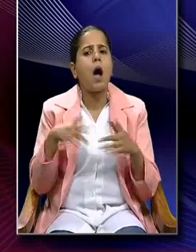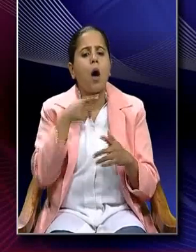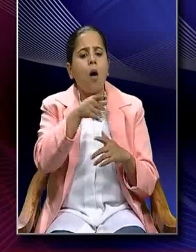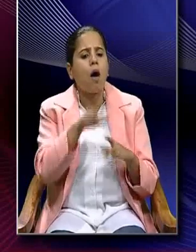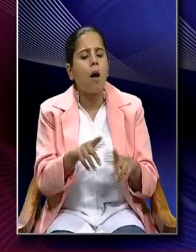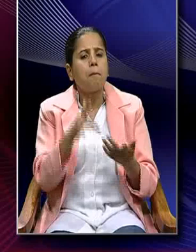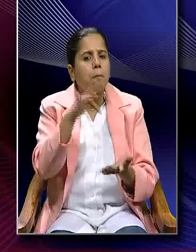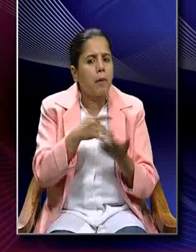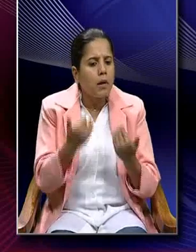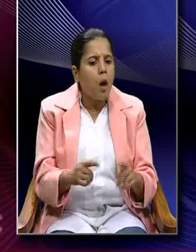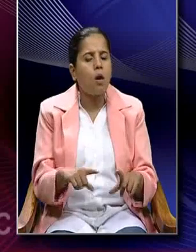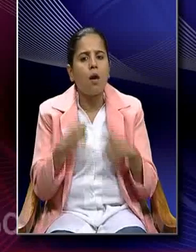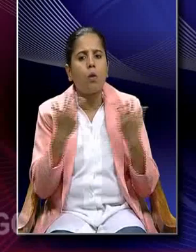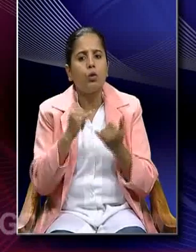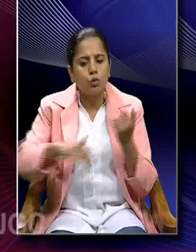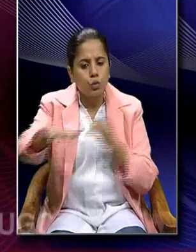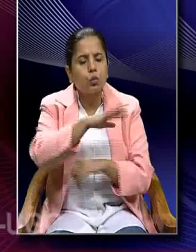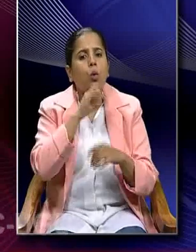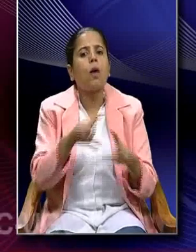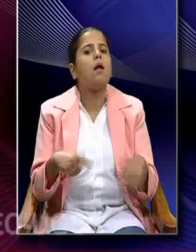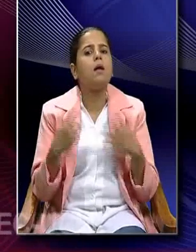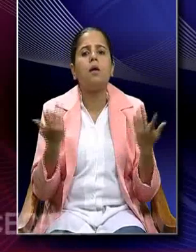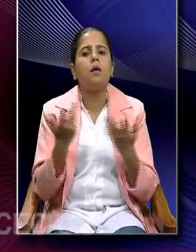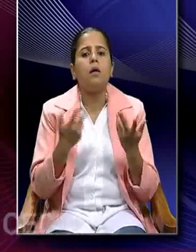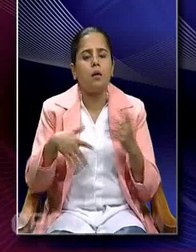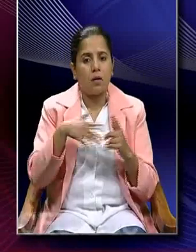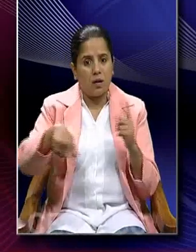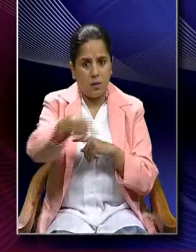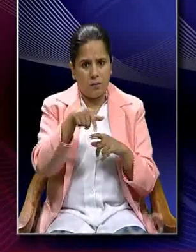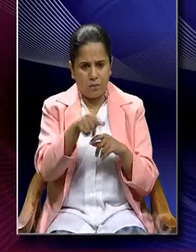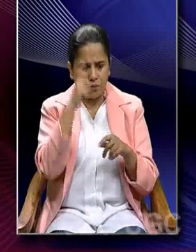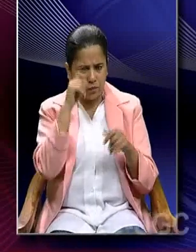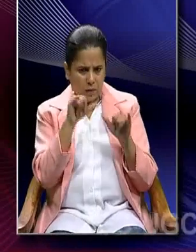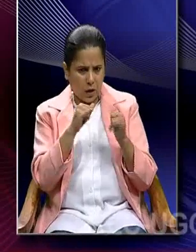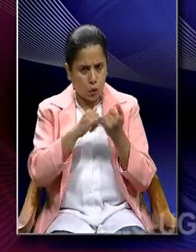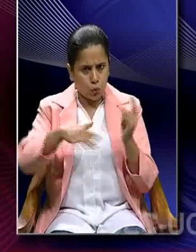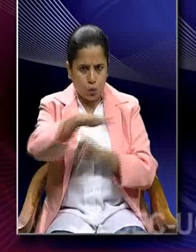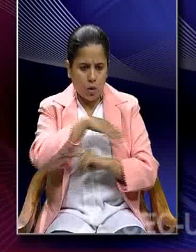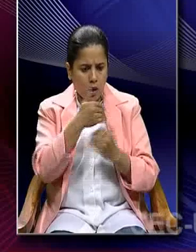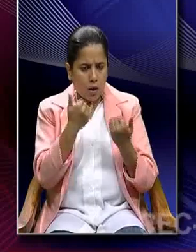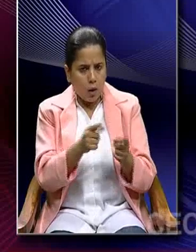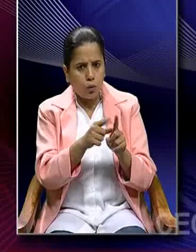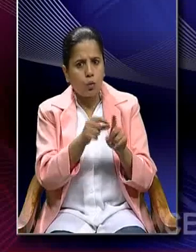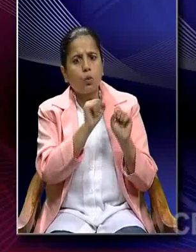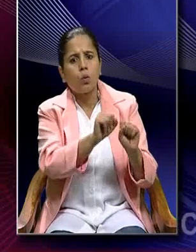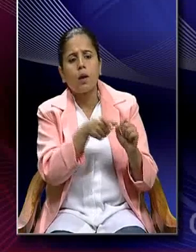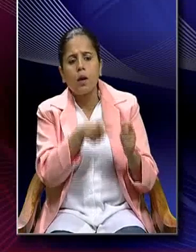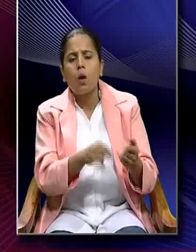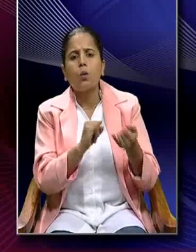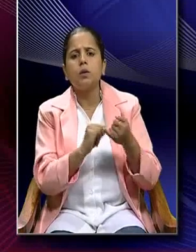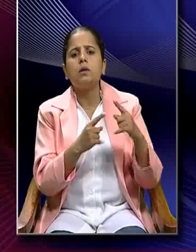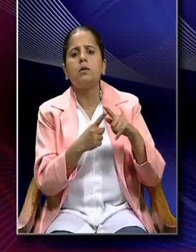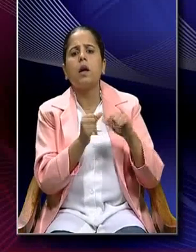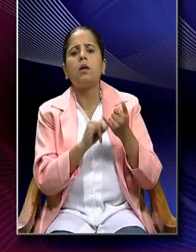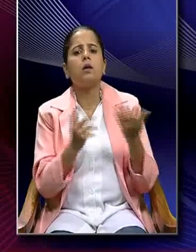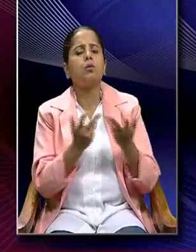located within the social structure, within the arrangement in society. What is her status in this